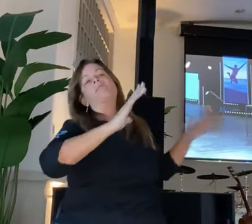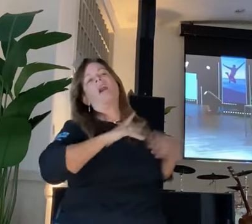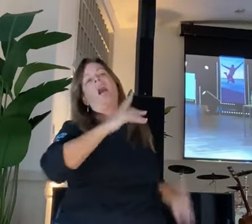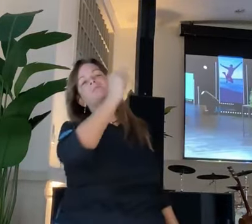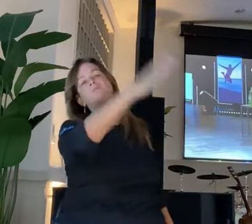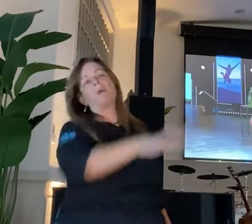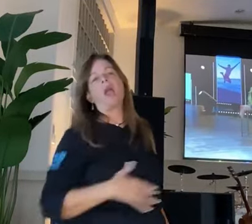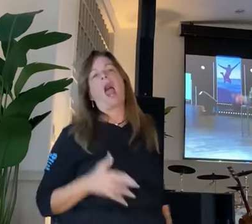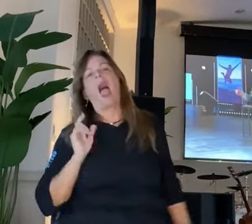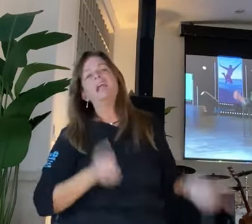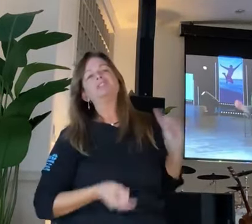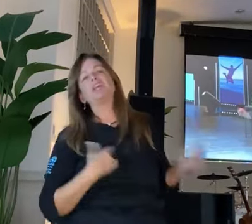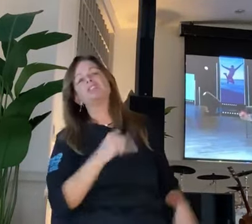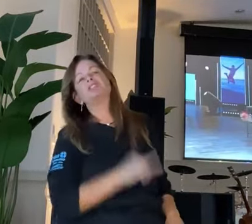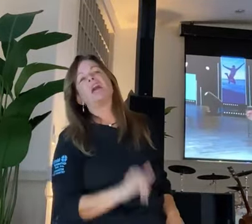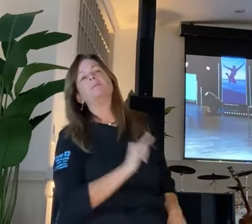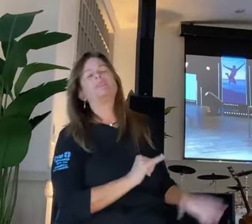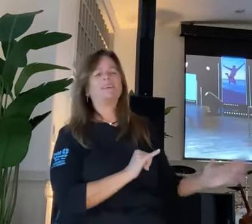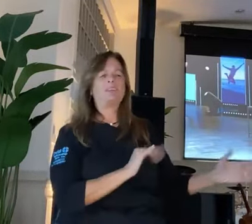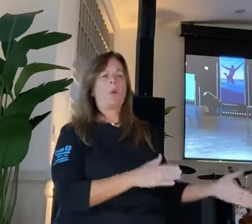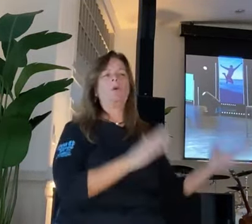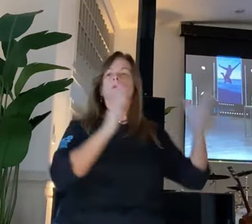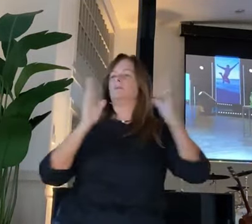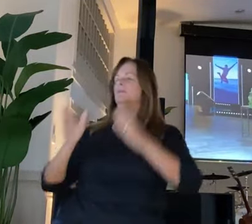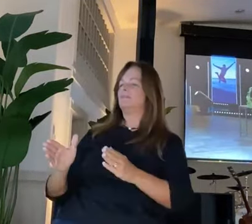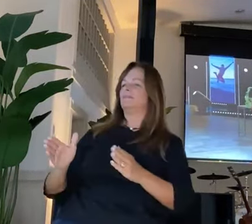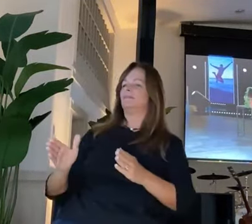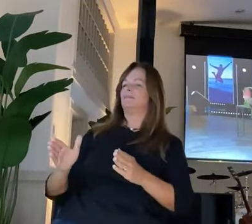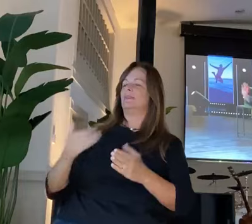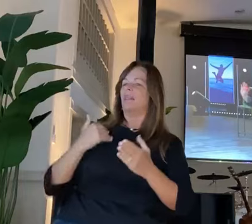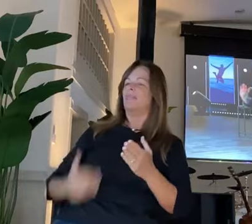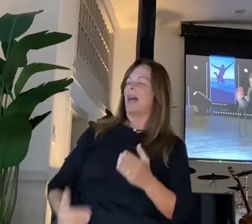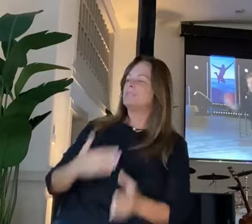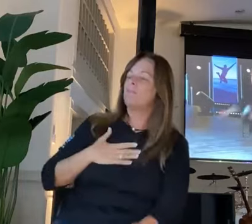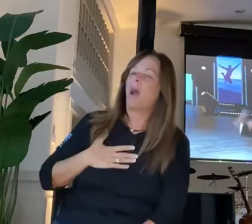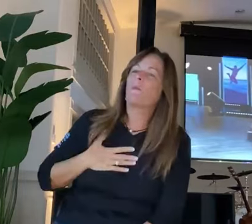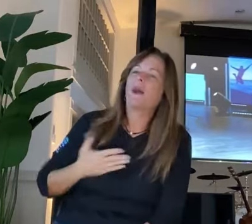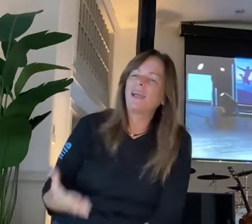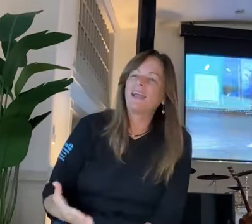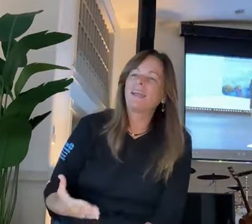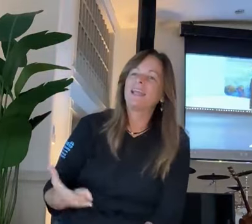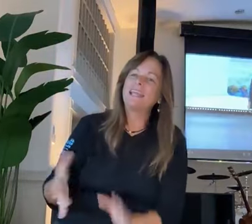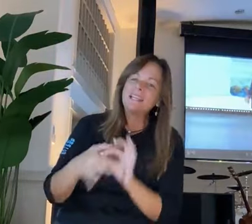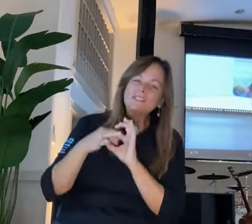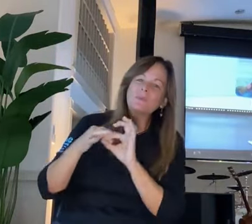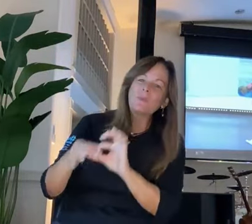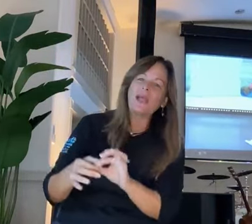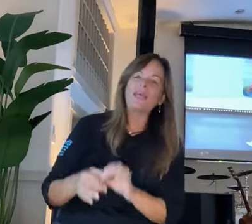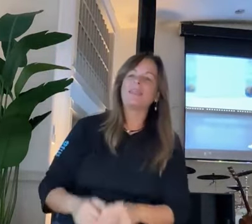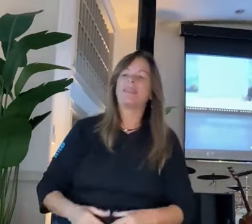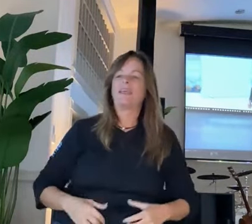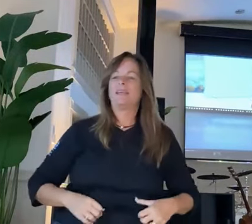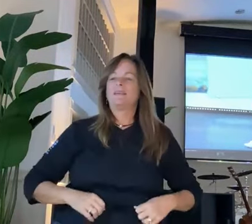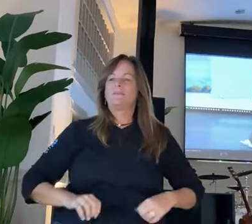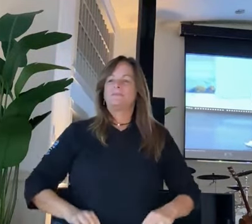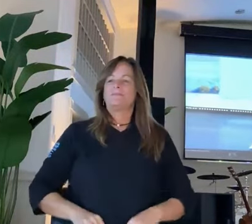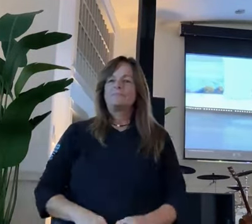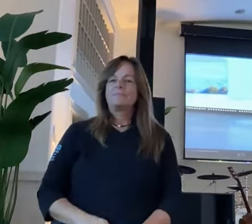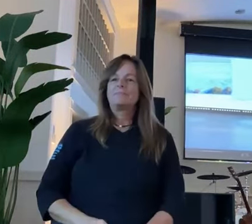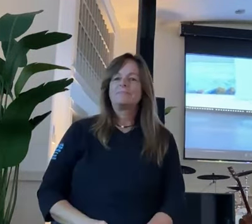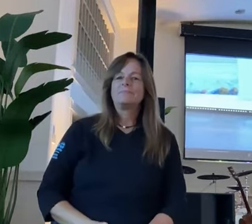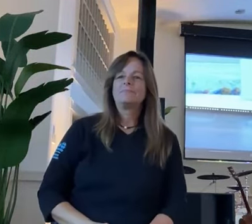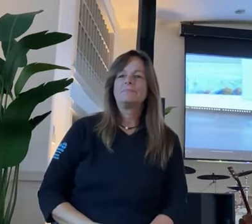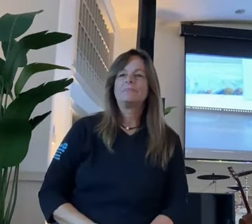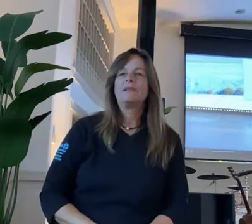I am. Well, how about being a sanctified Enneagram 8? And you can actually be blessed, blessed with other people. Just let the Holy